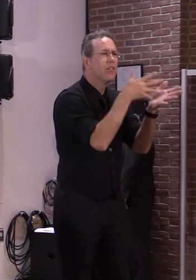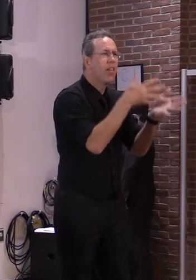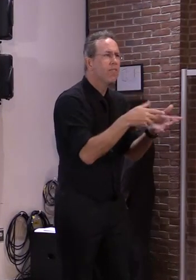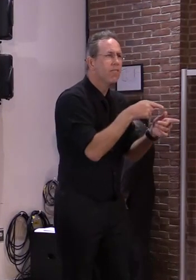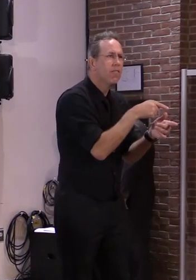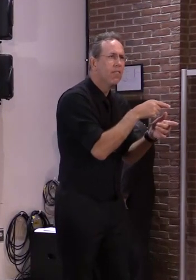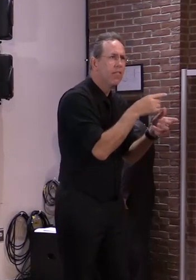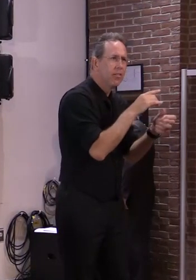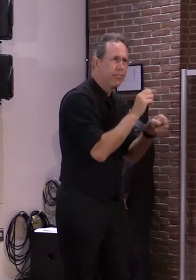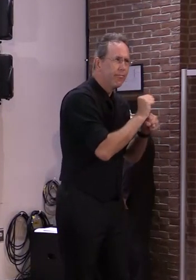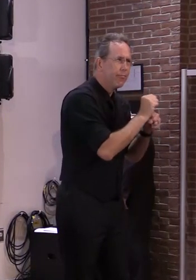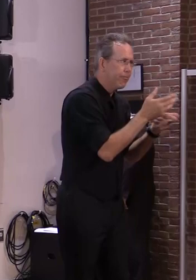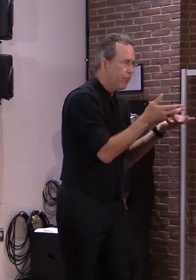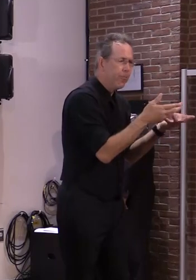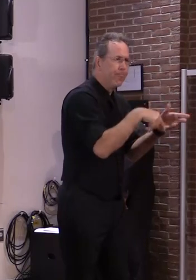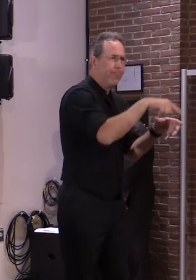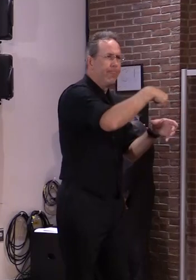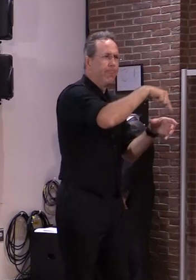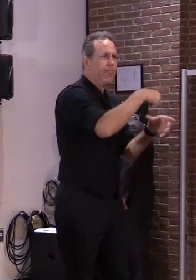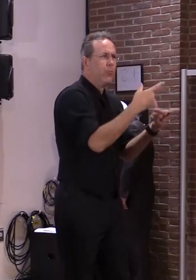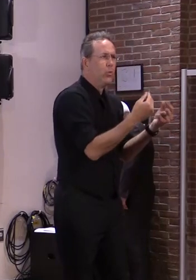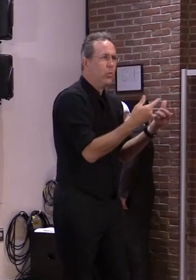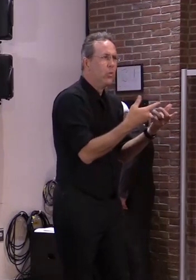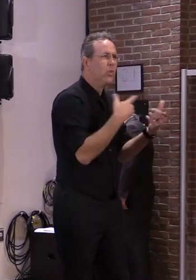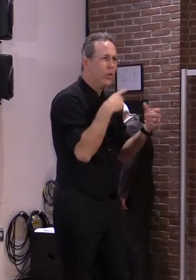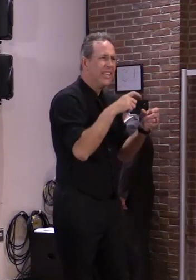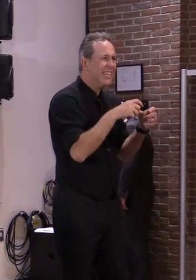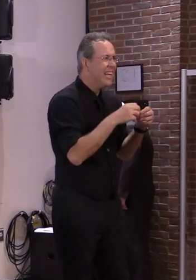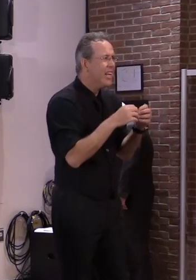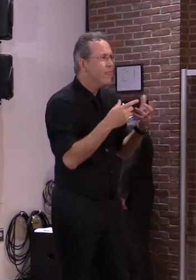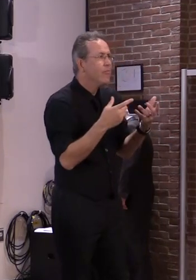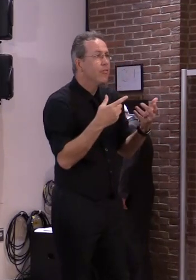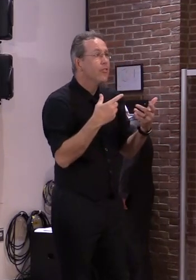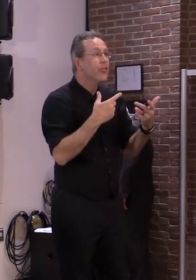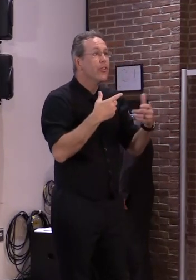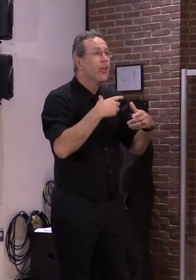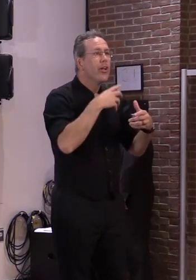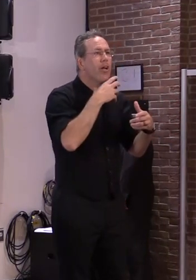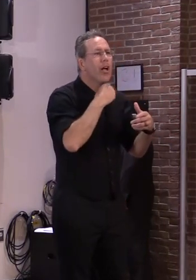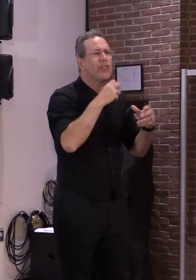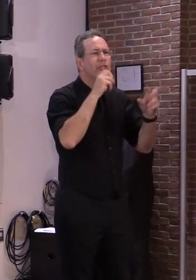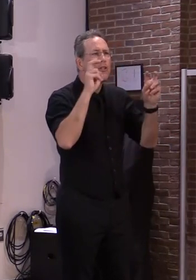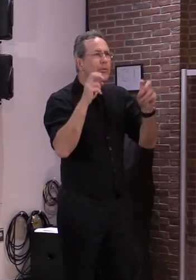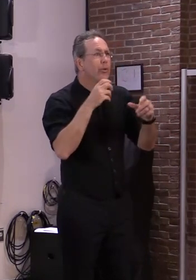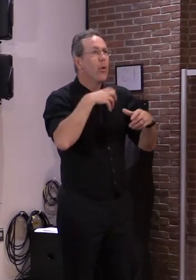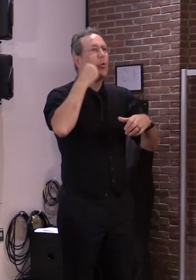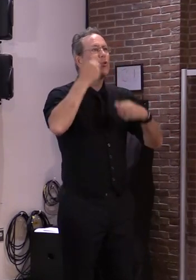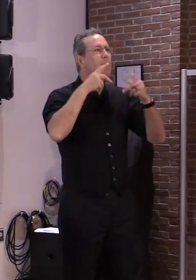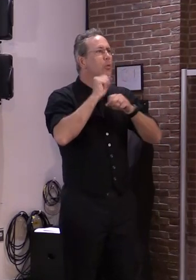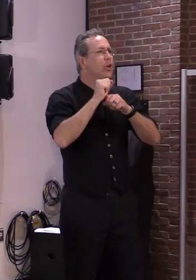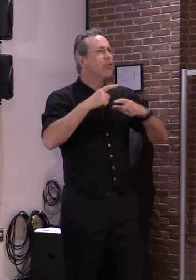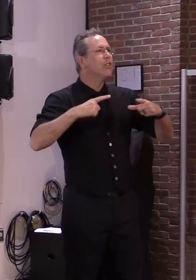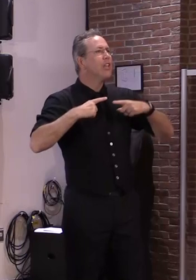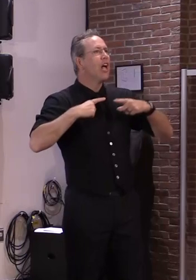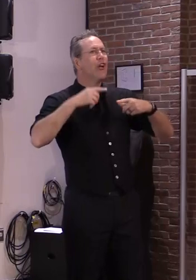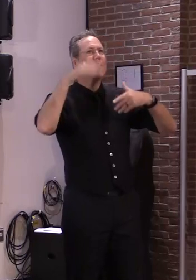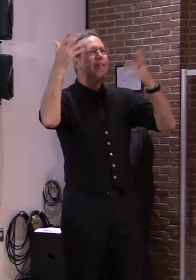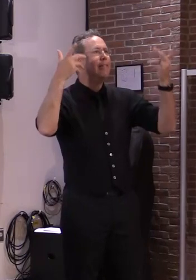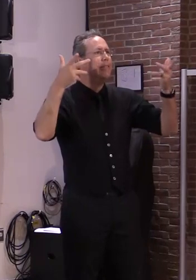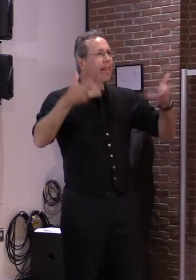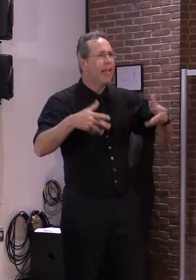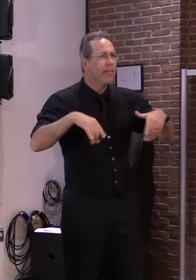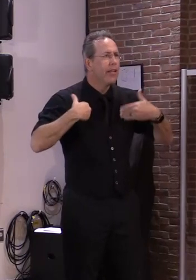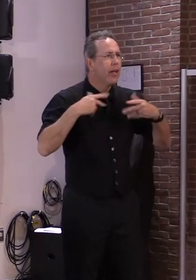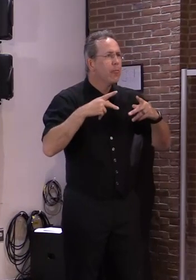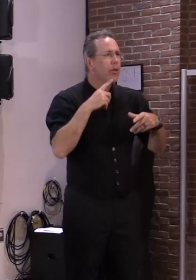exacerbated our struggle in that area, and we do worry about people who may have worked in that industry who were at